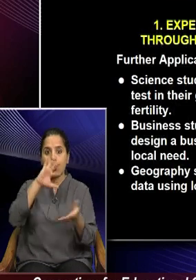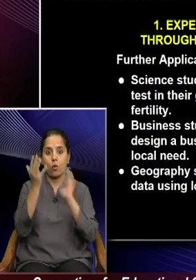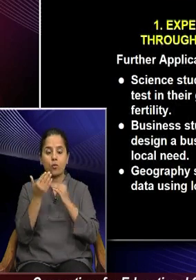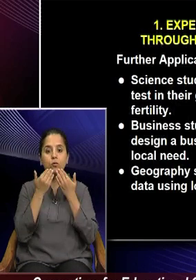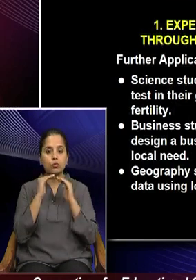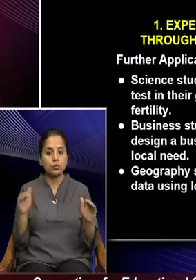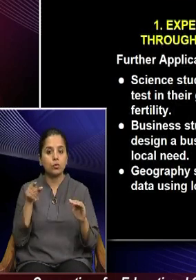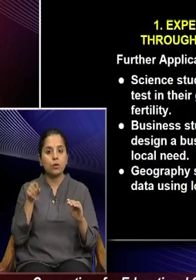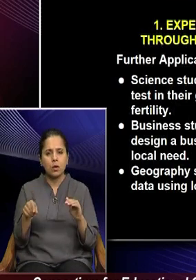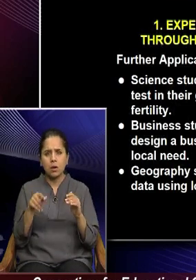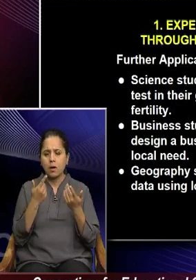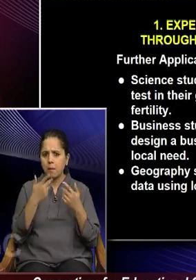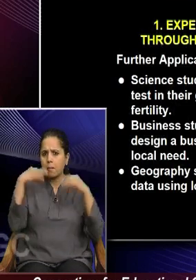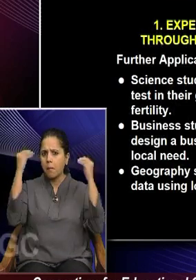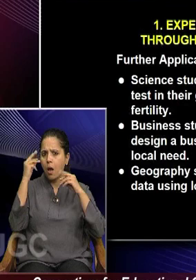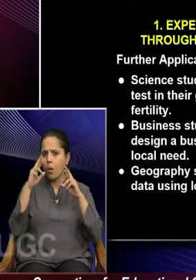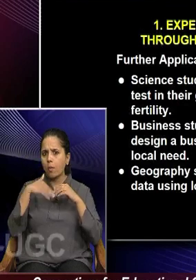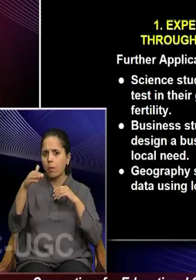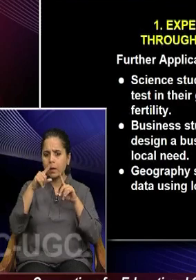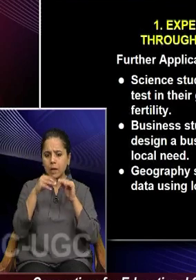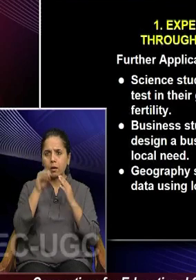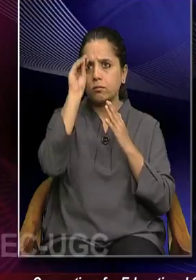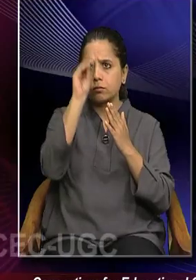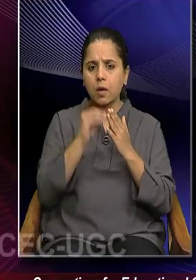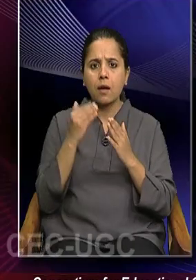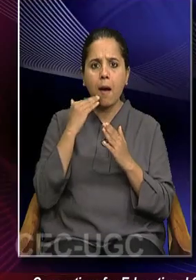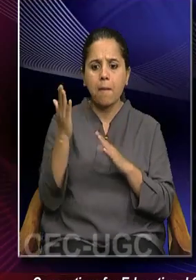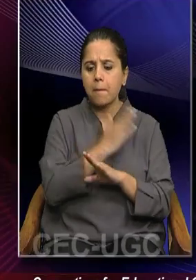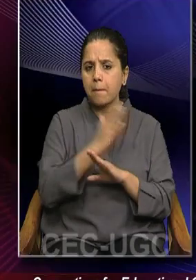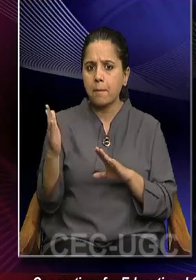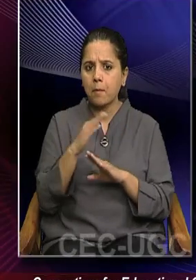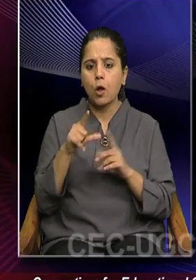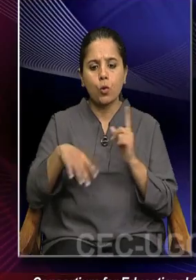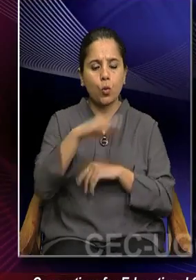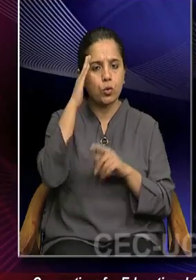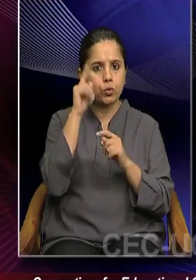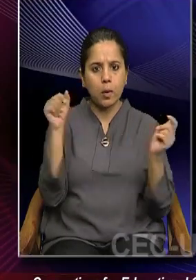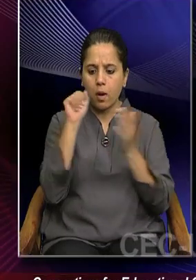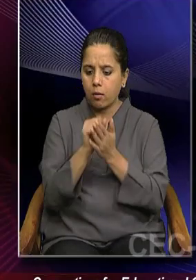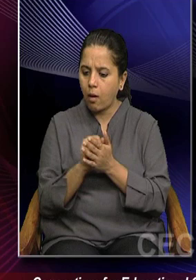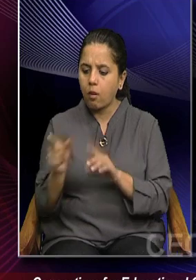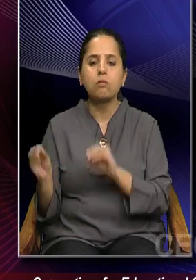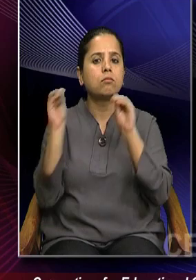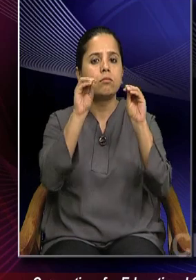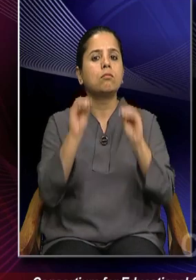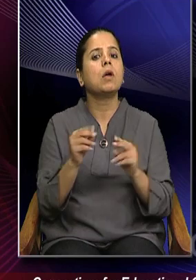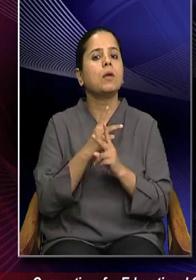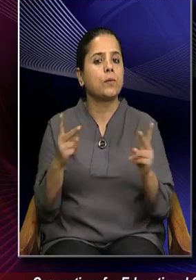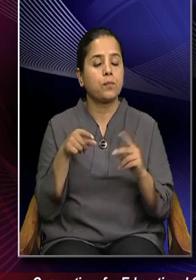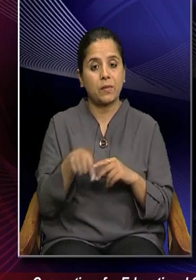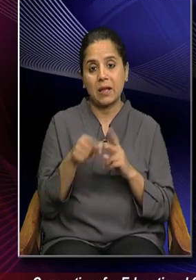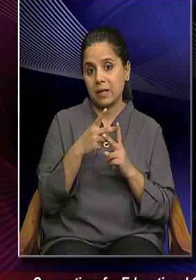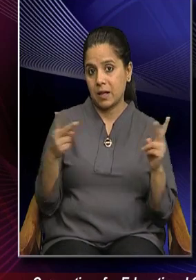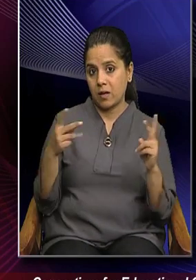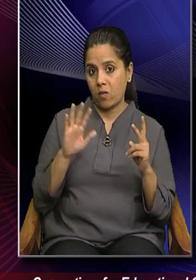map the rainfall data using the local newspapers. There are